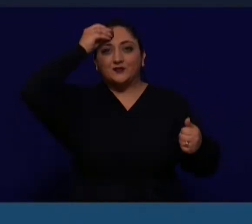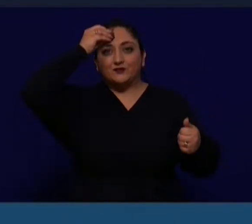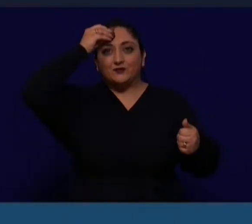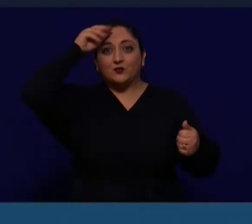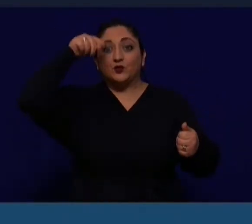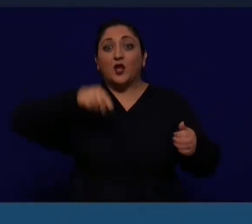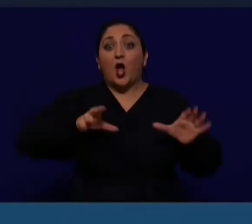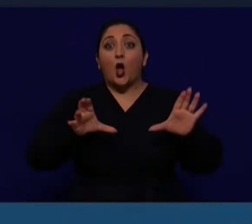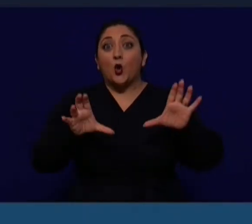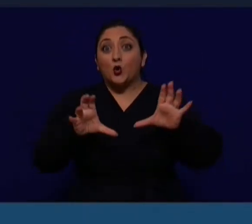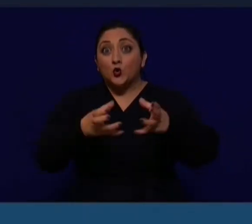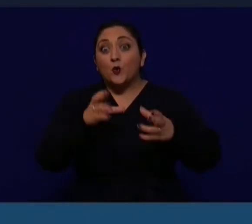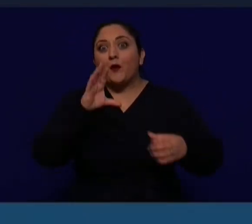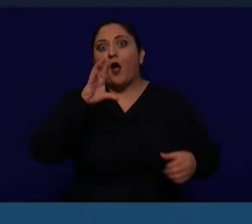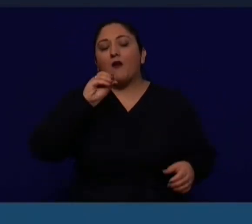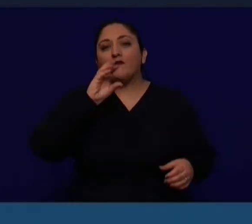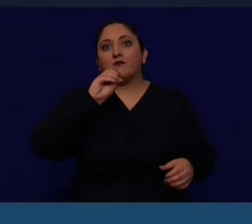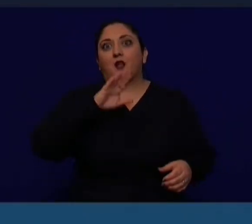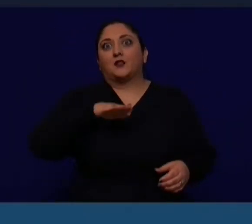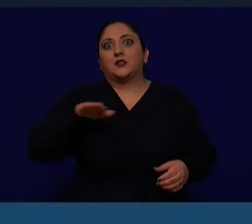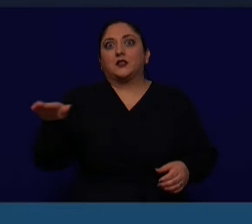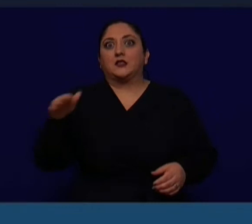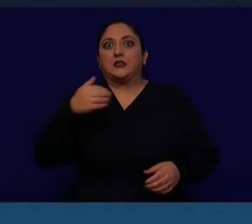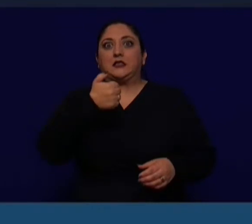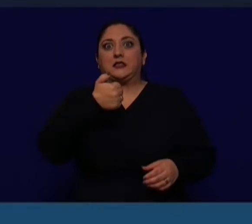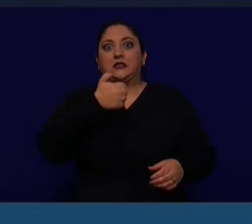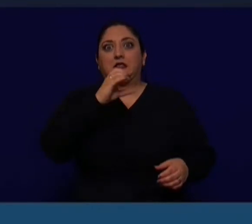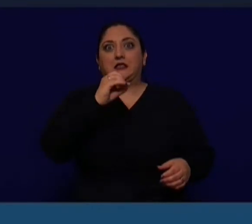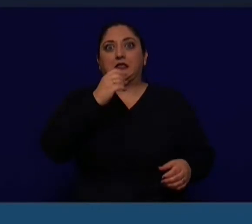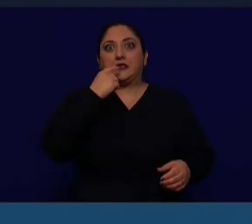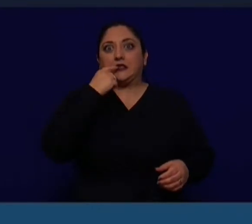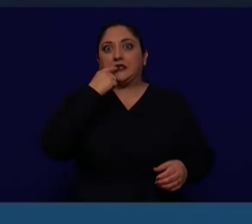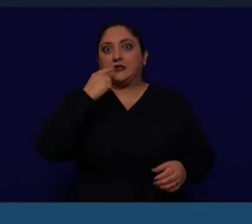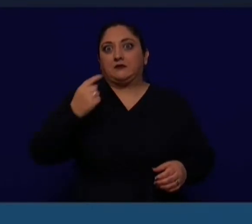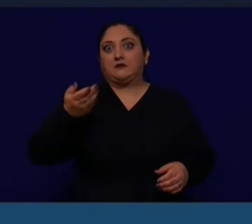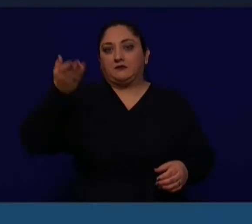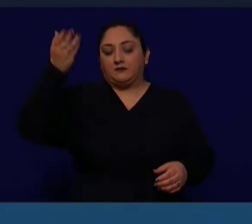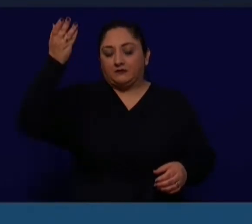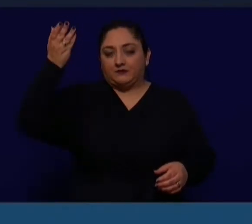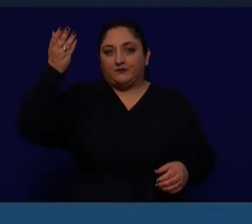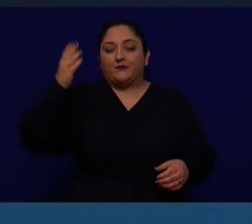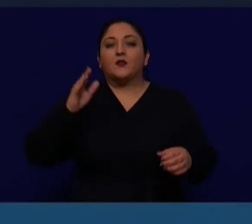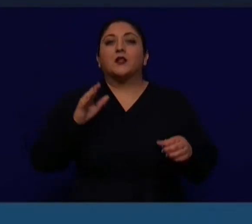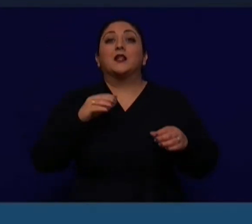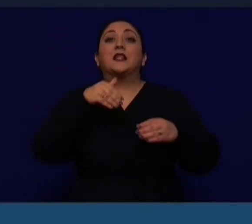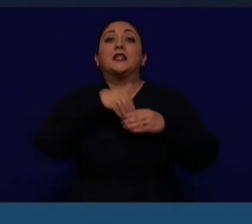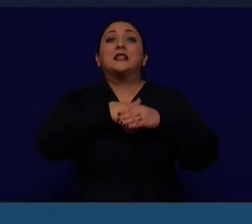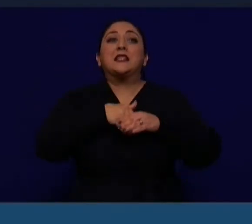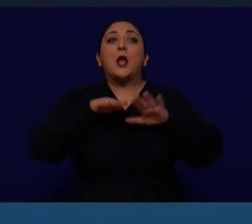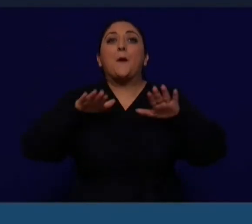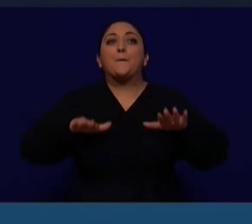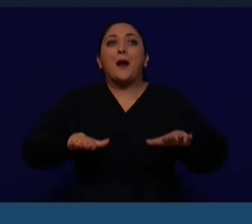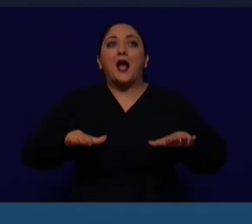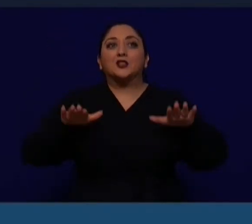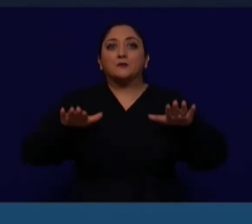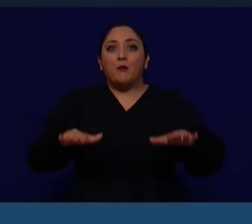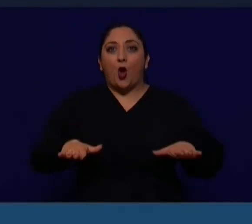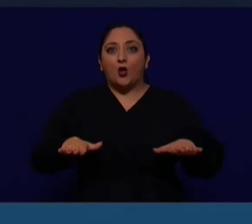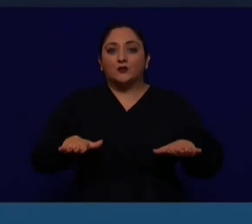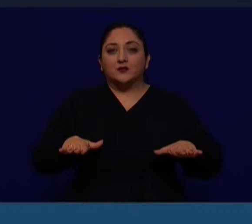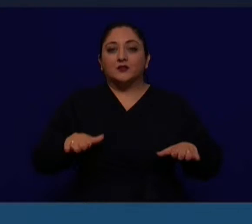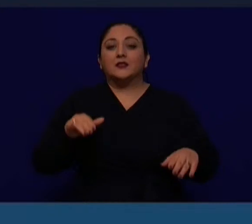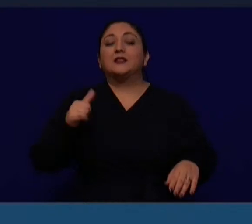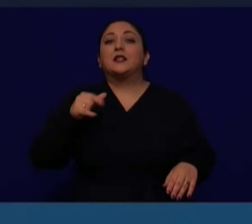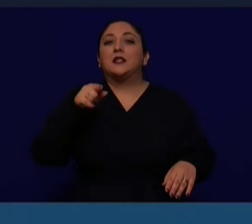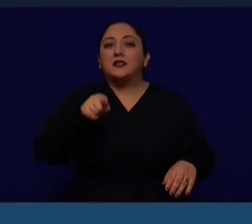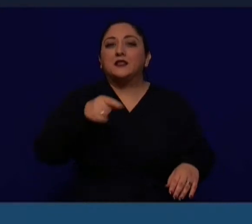huwa kbir ħafna u allura ħajbdew jintbagħtu li 3 batches. U allura nappella l kulħadd li min ikun ta' din l-età